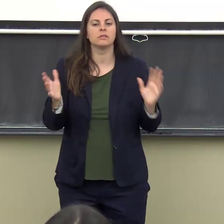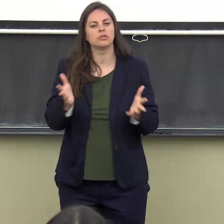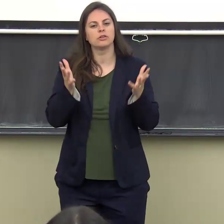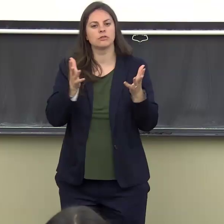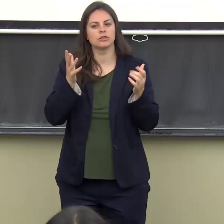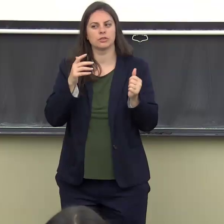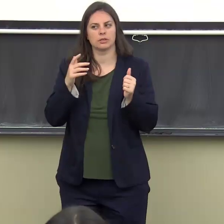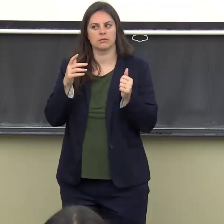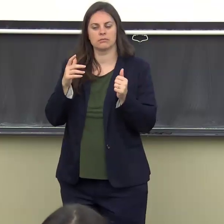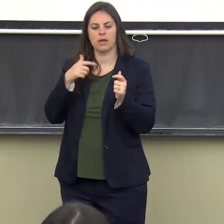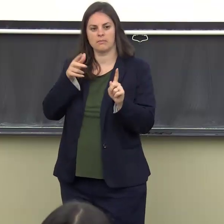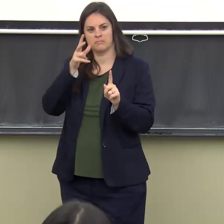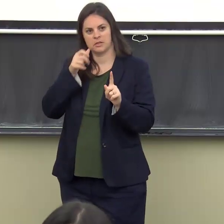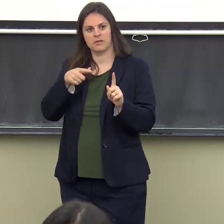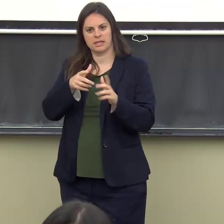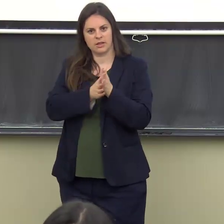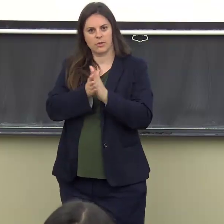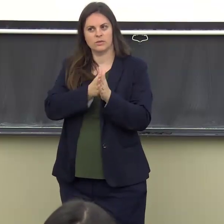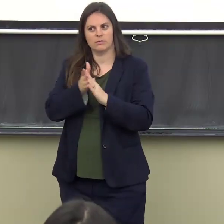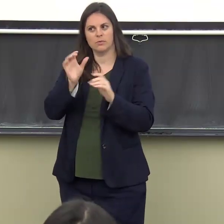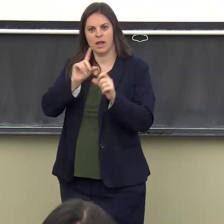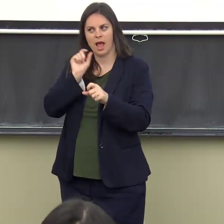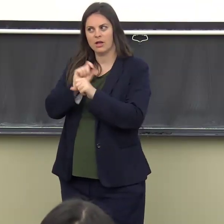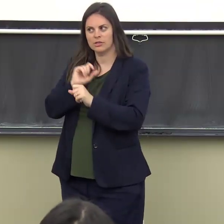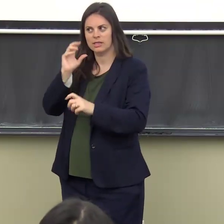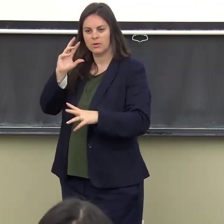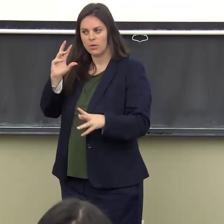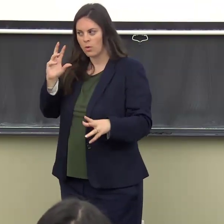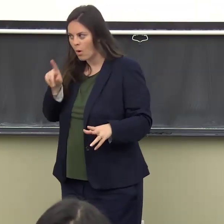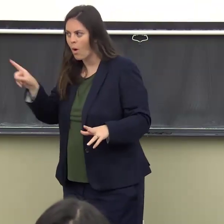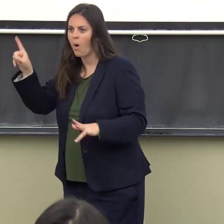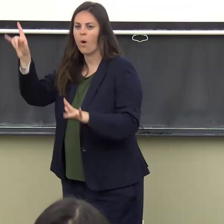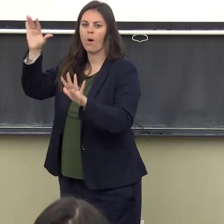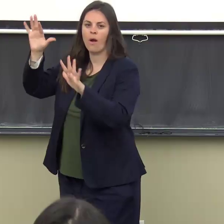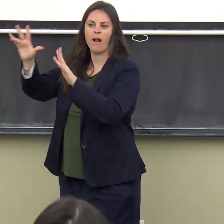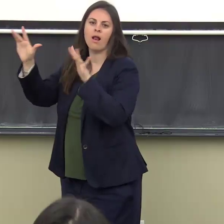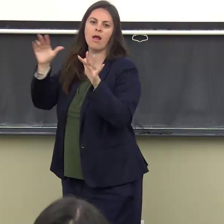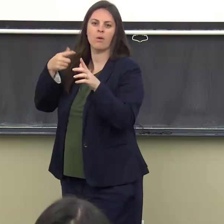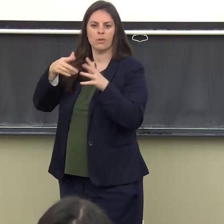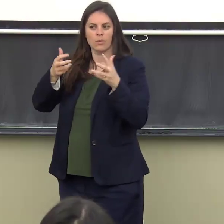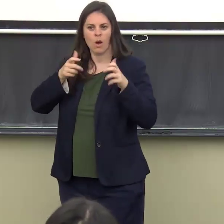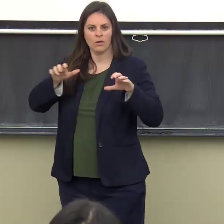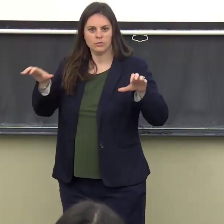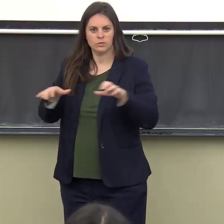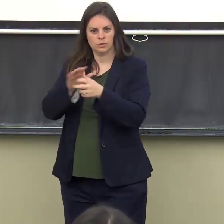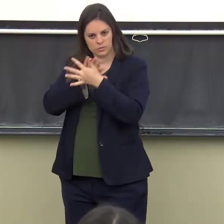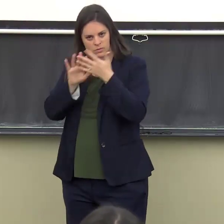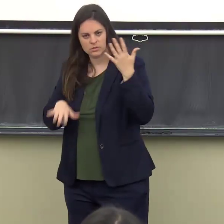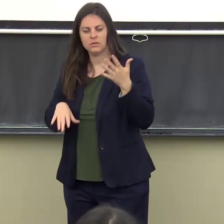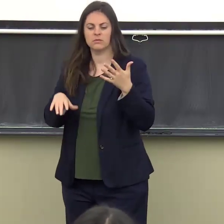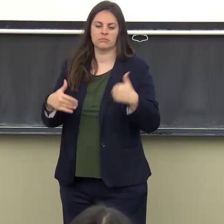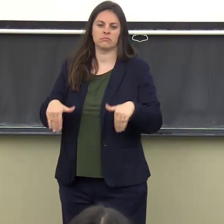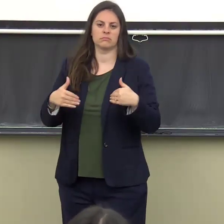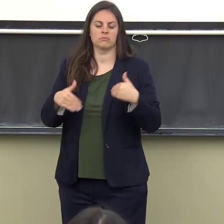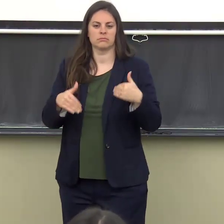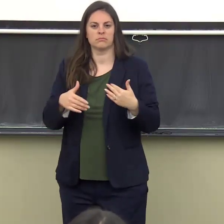that you can actually run out the door with like, no, these are like, look, if we want to route this way, there is some of this